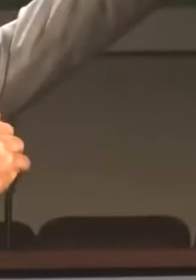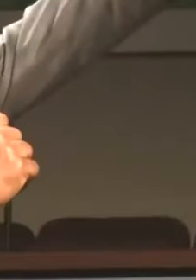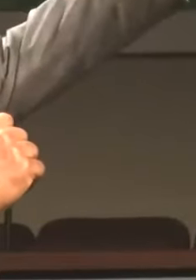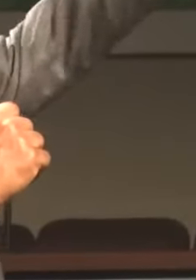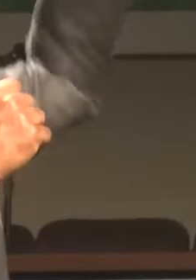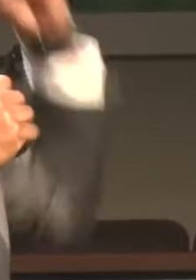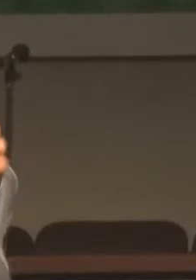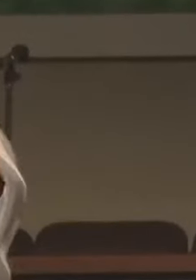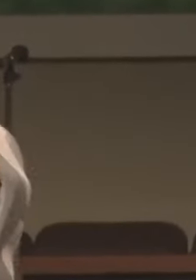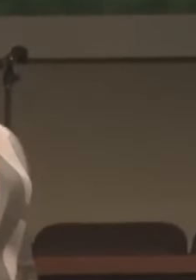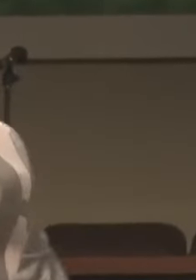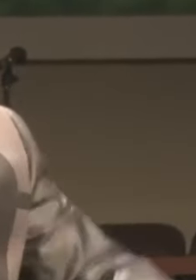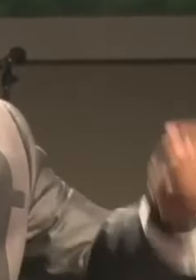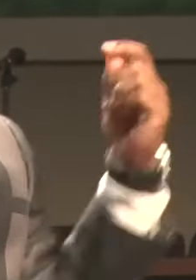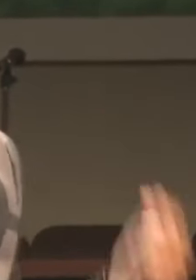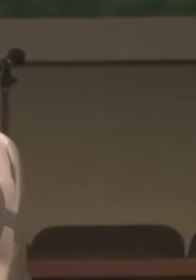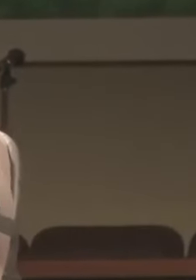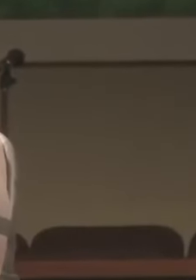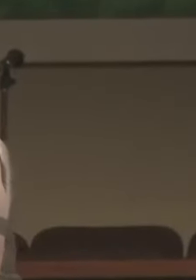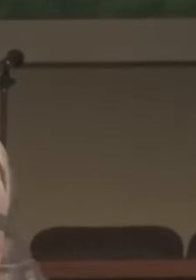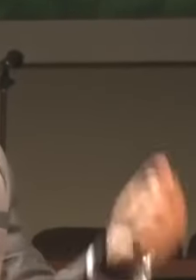your feet. Get on your feet.